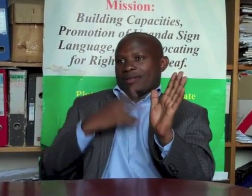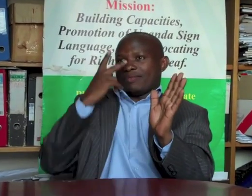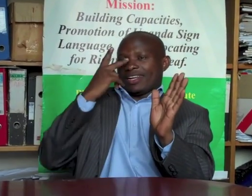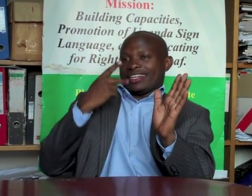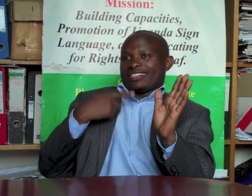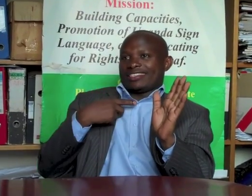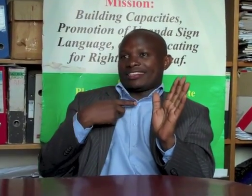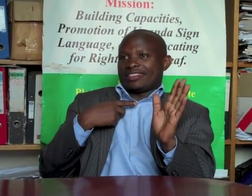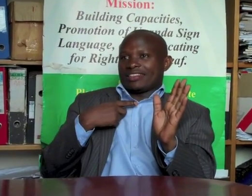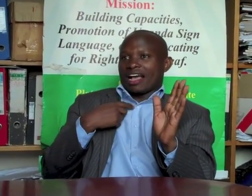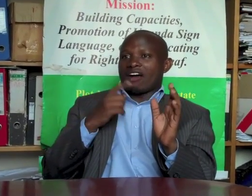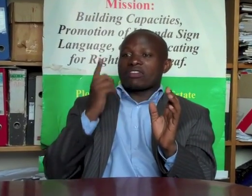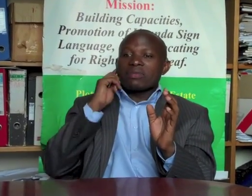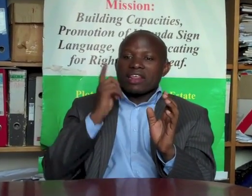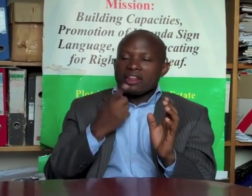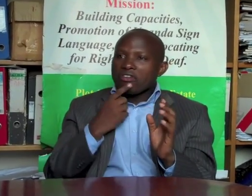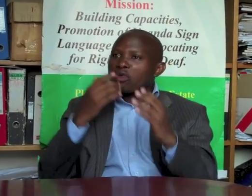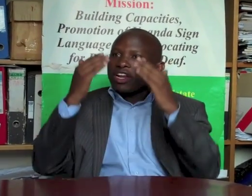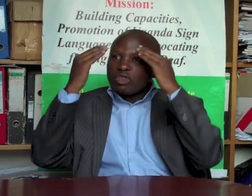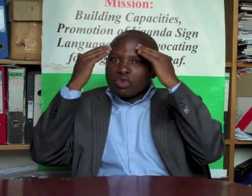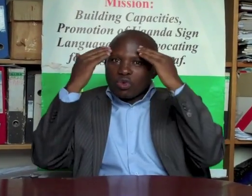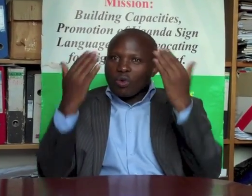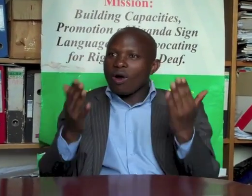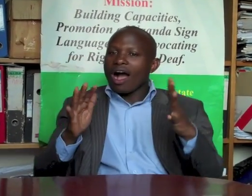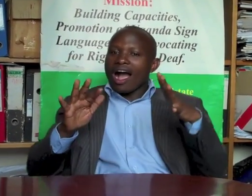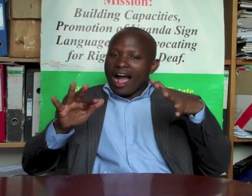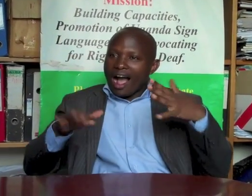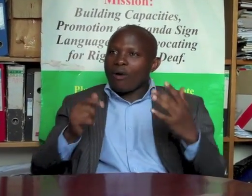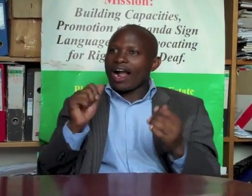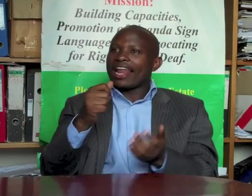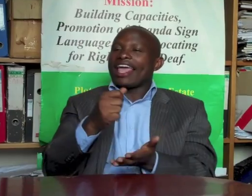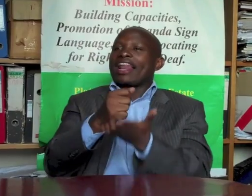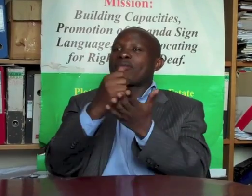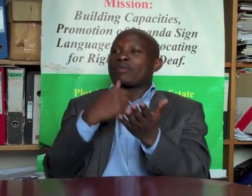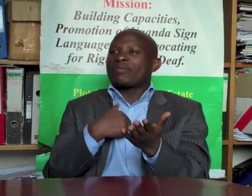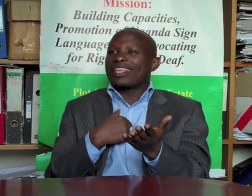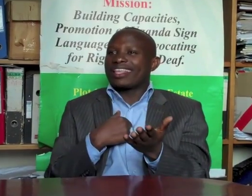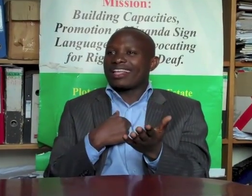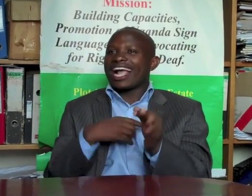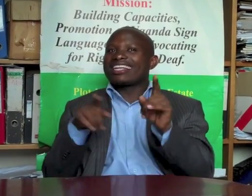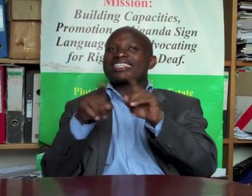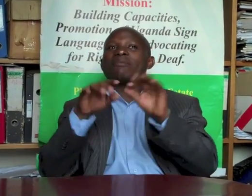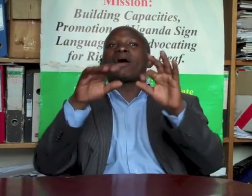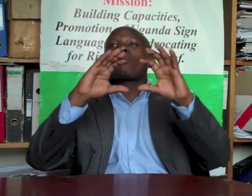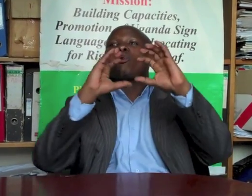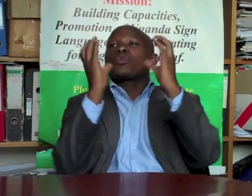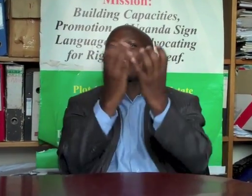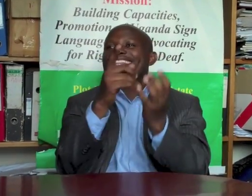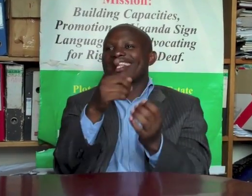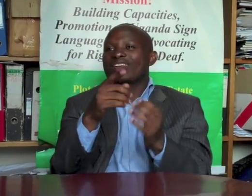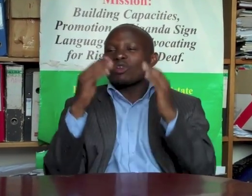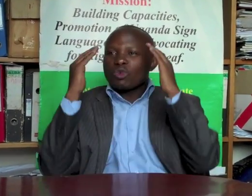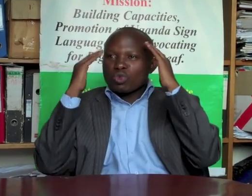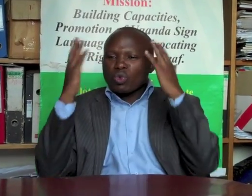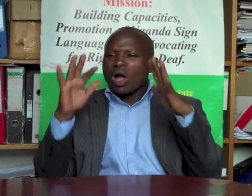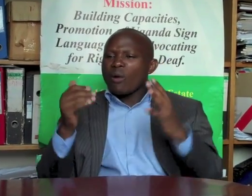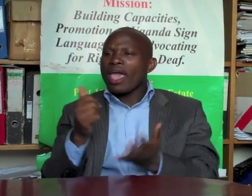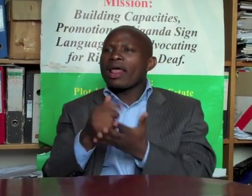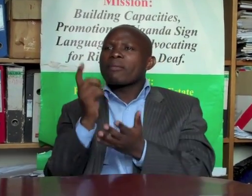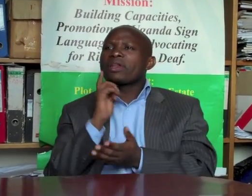For example, my parents, when I became deaf, they did not know how to help me. And also the community did not know